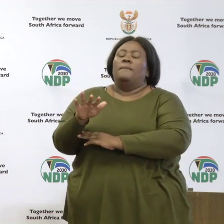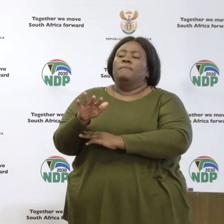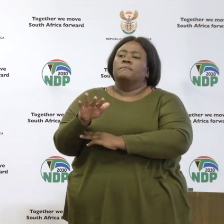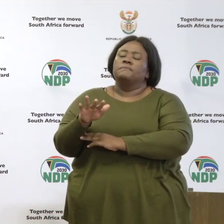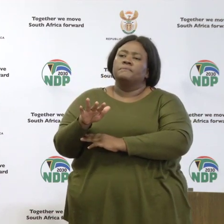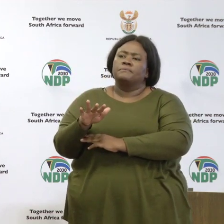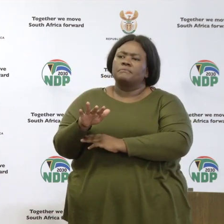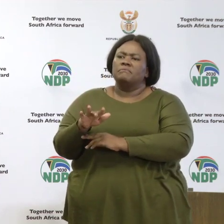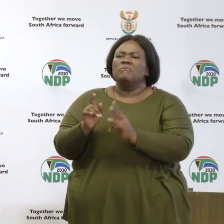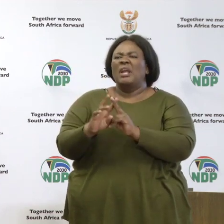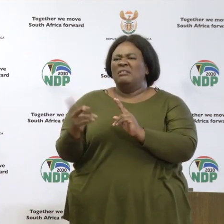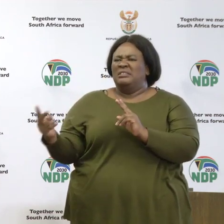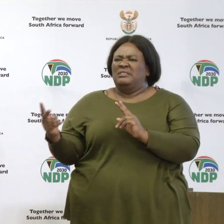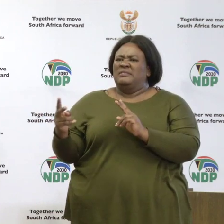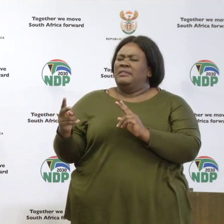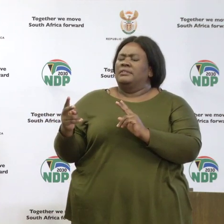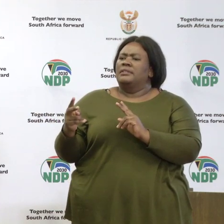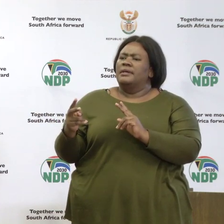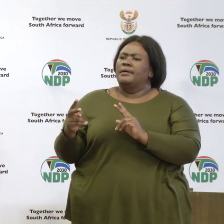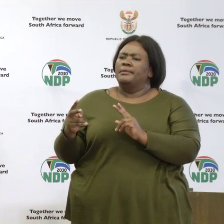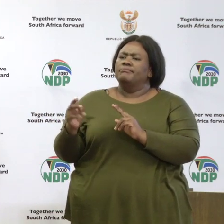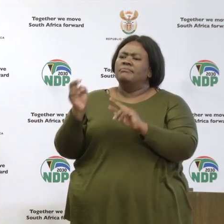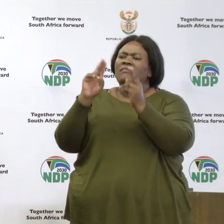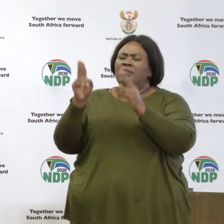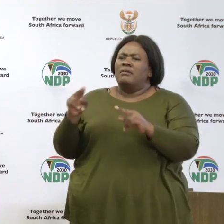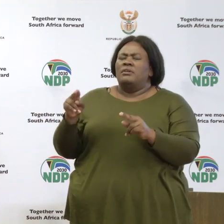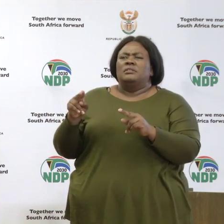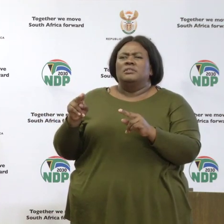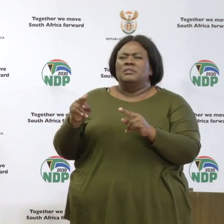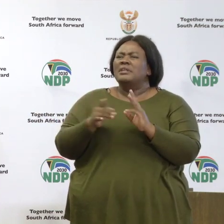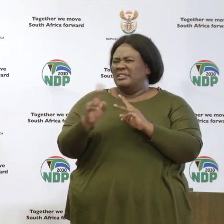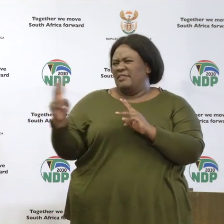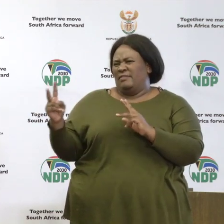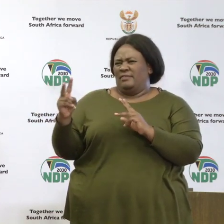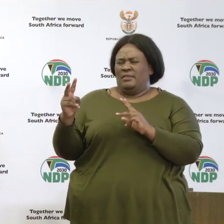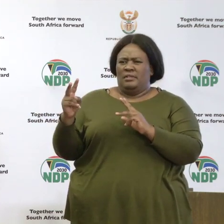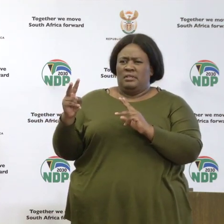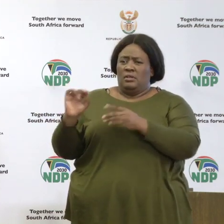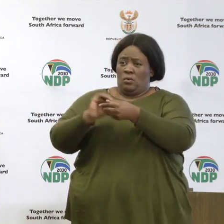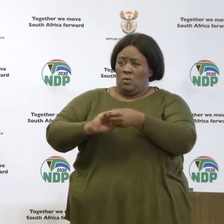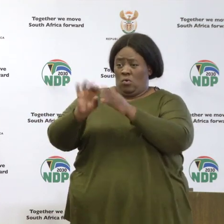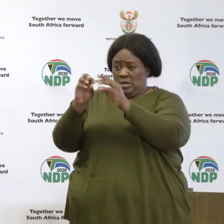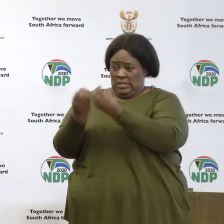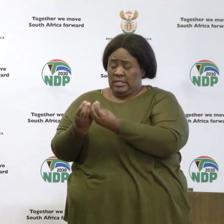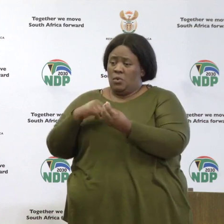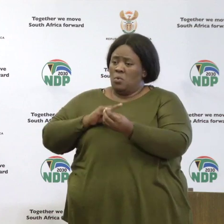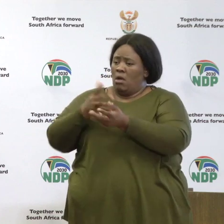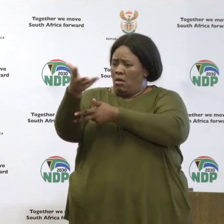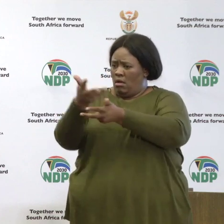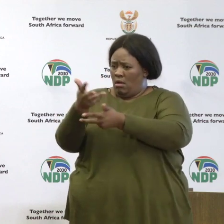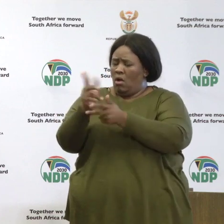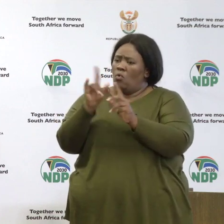Basemjondolo, like the Federation of South African Slum Dwellers Association. We will be discussing with them how we approach